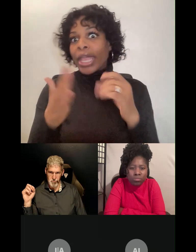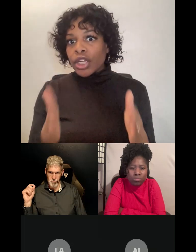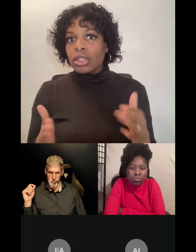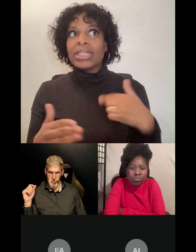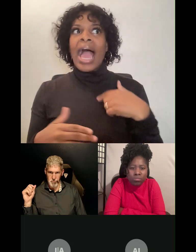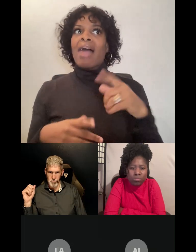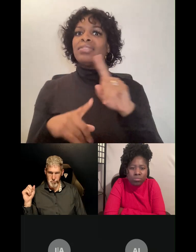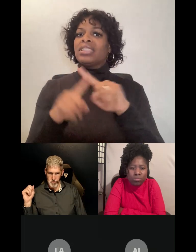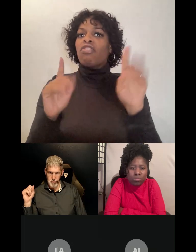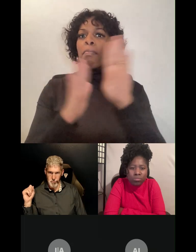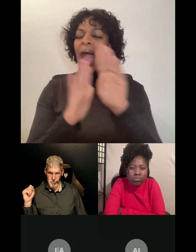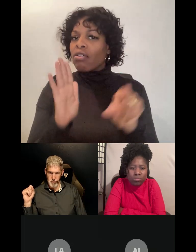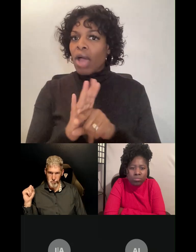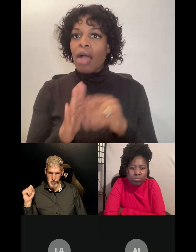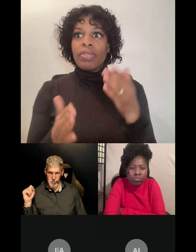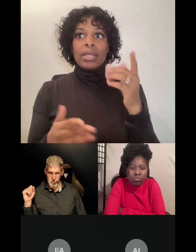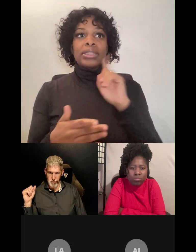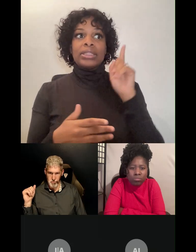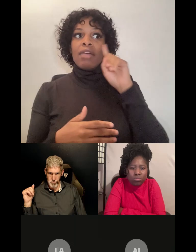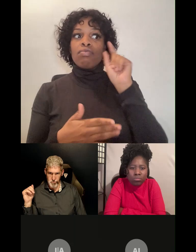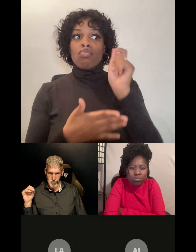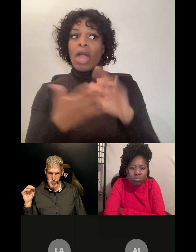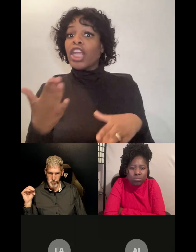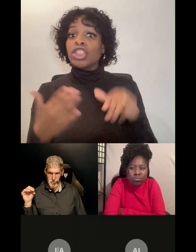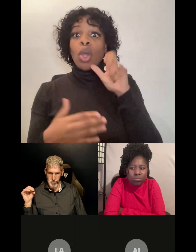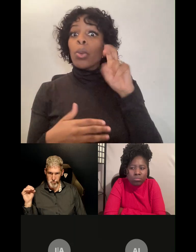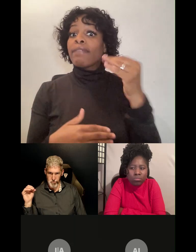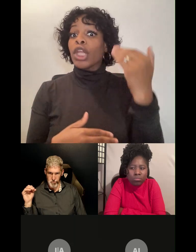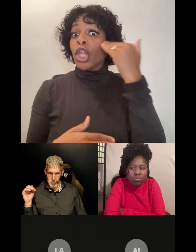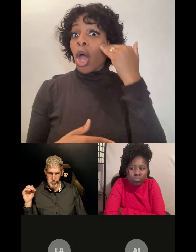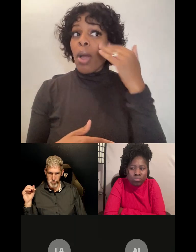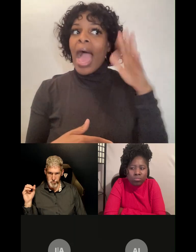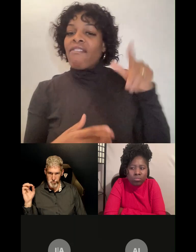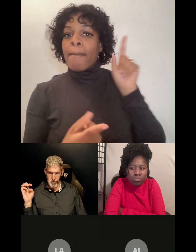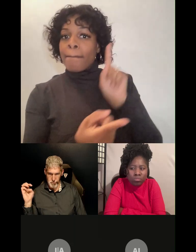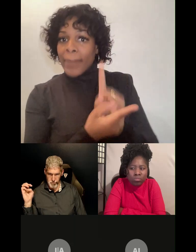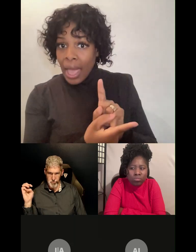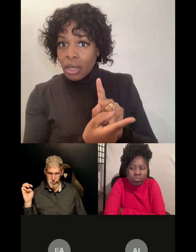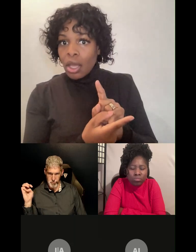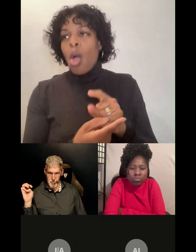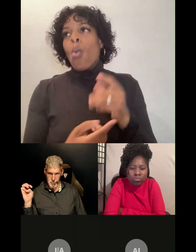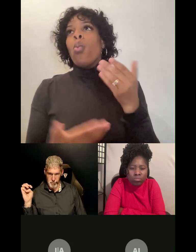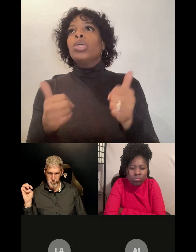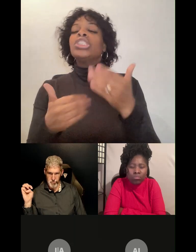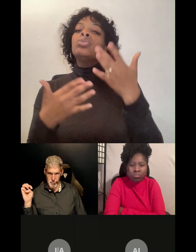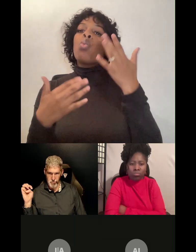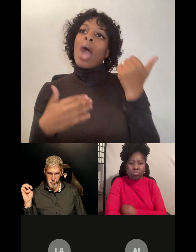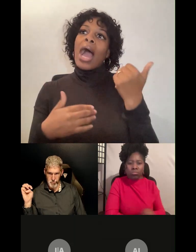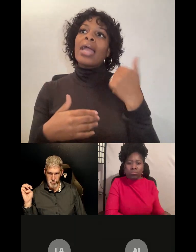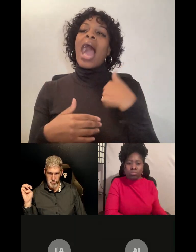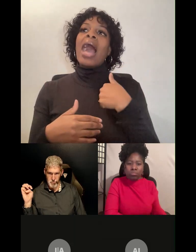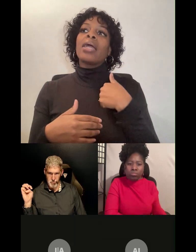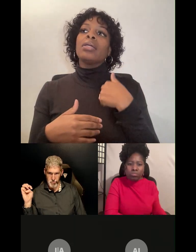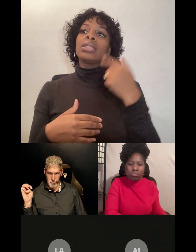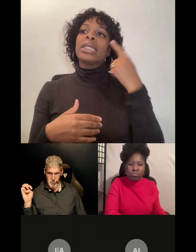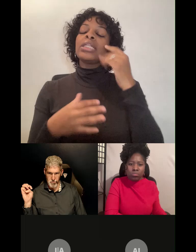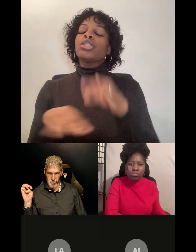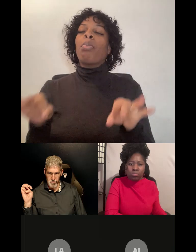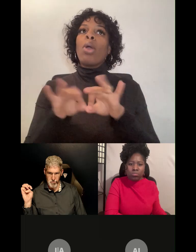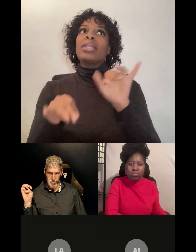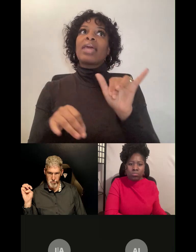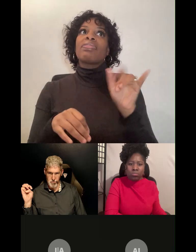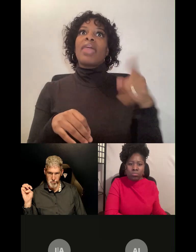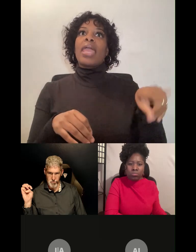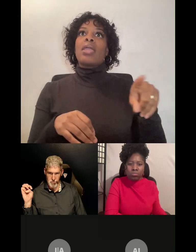deaf writers that have different backgrounds that deaf writers don't even know and haven't met, which is why I think